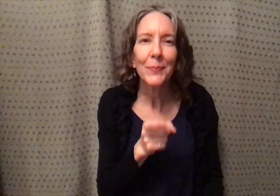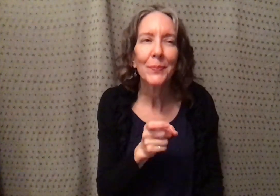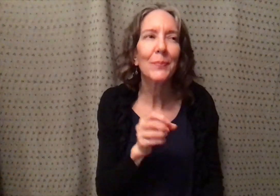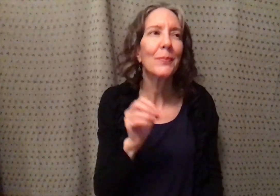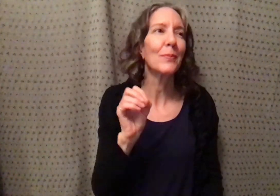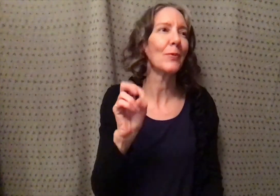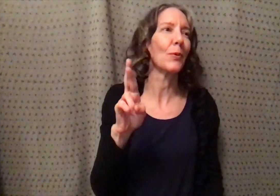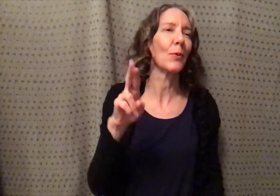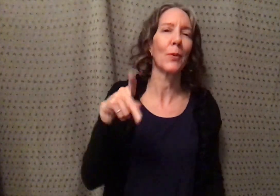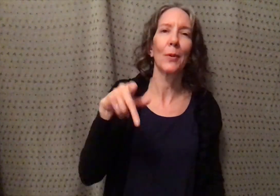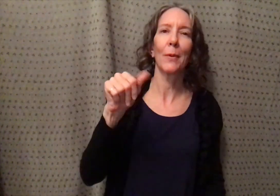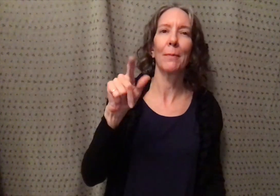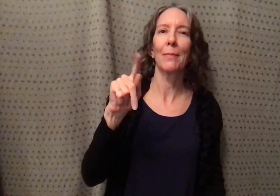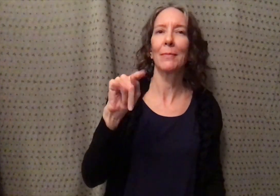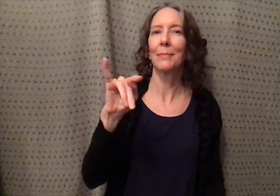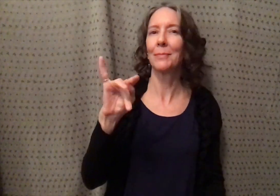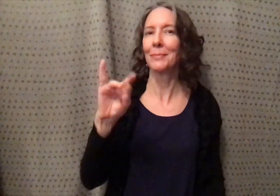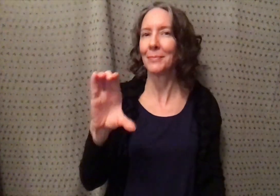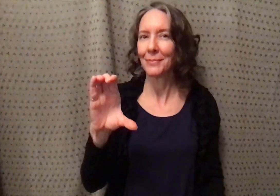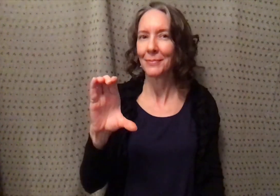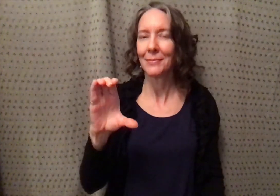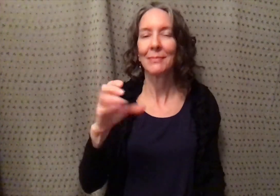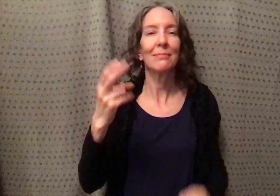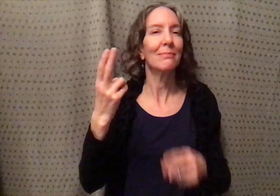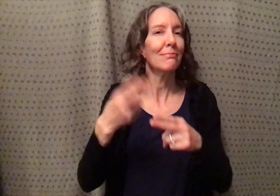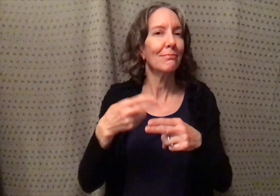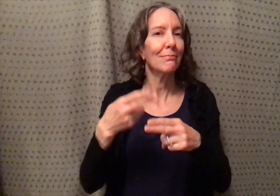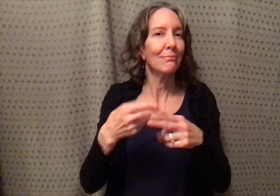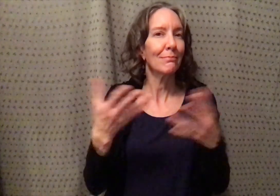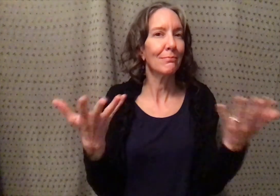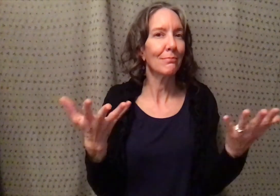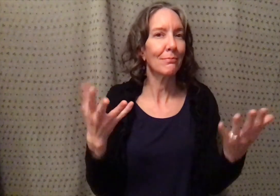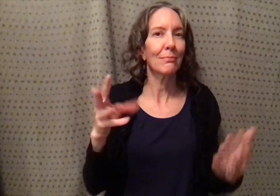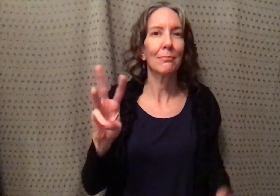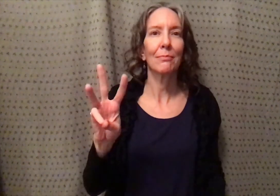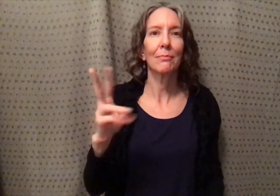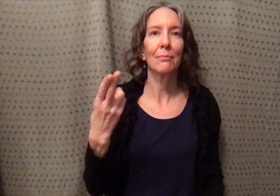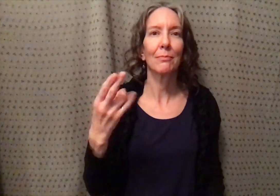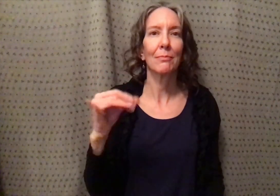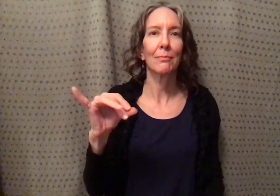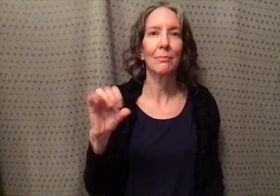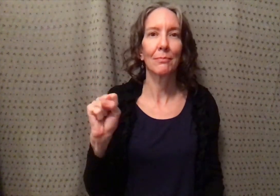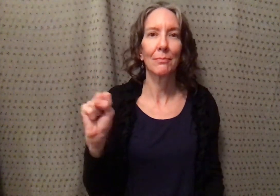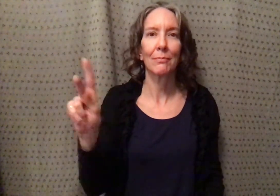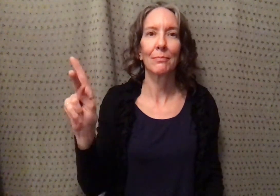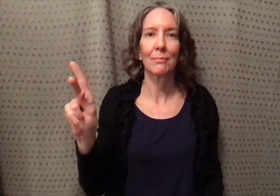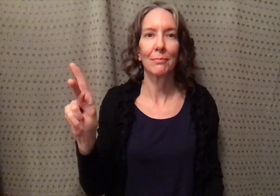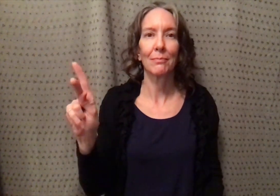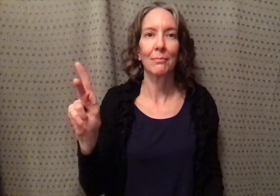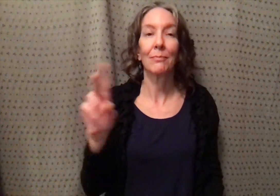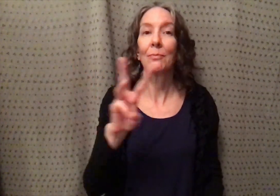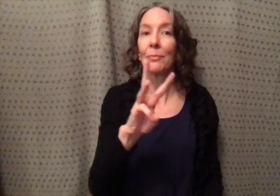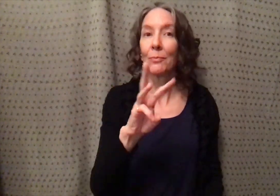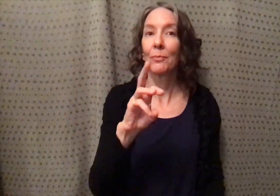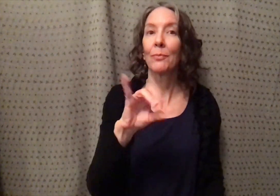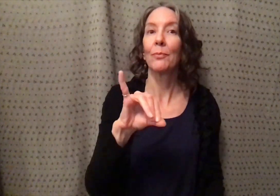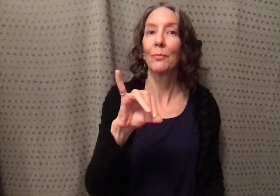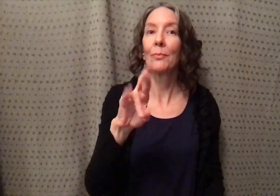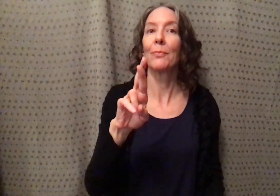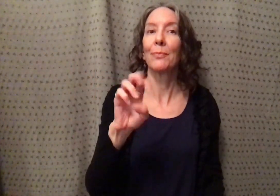out of metal, although it can be made from plastic. It's called a whisk, a